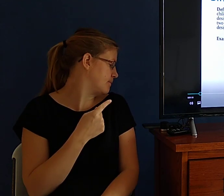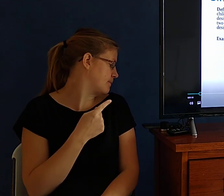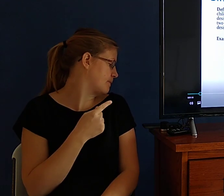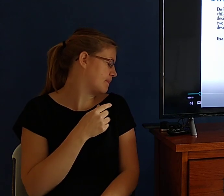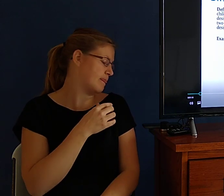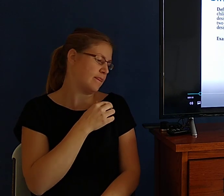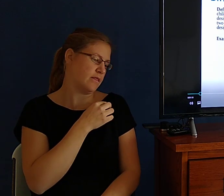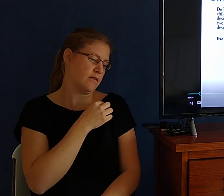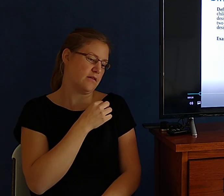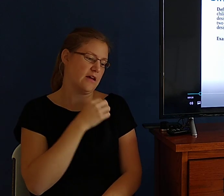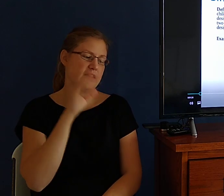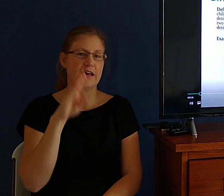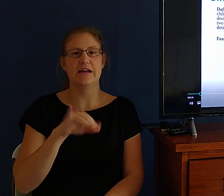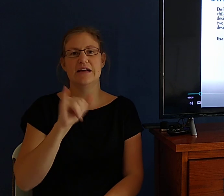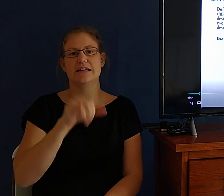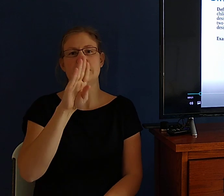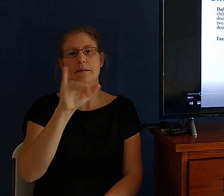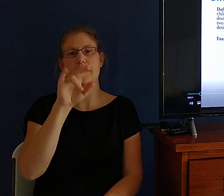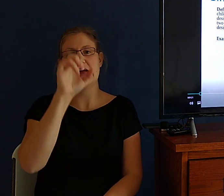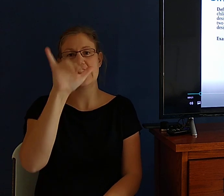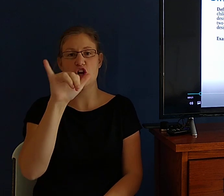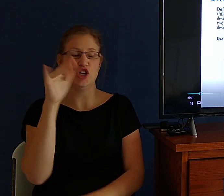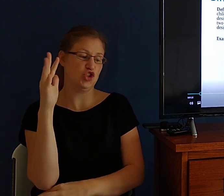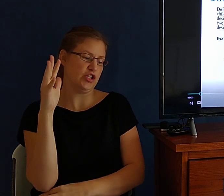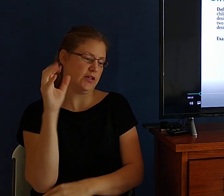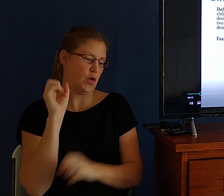This is a binary tree. Okay.